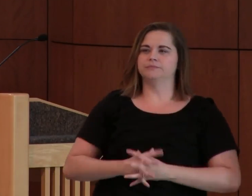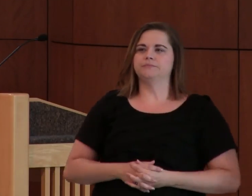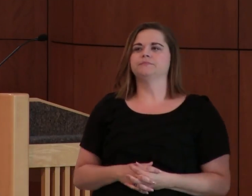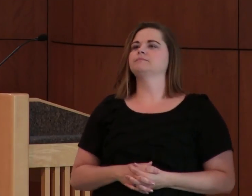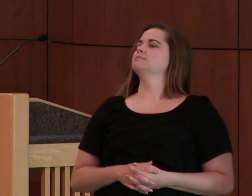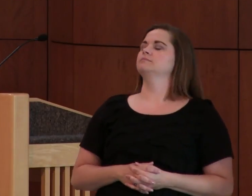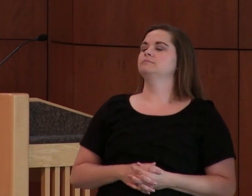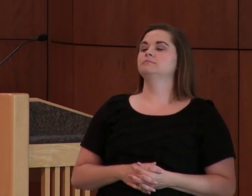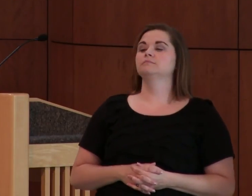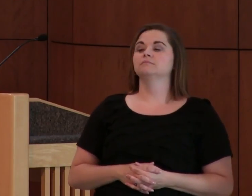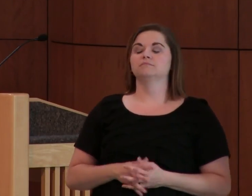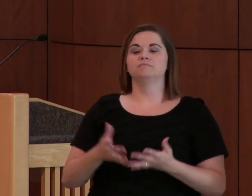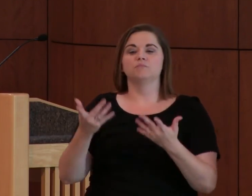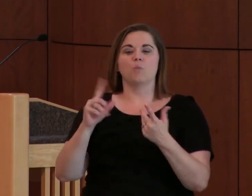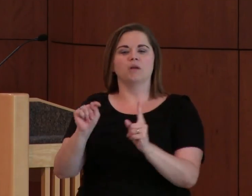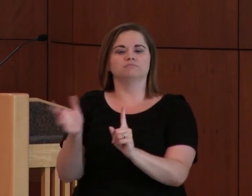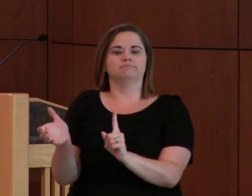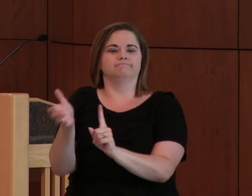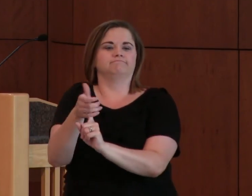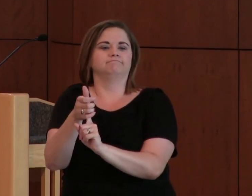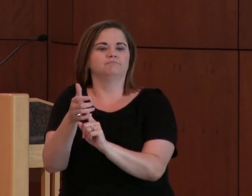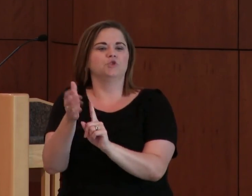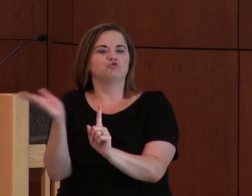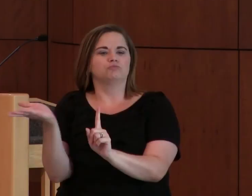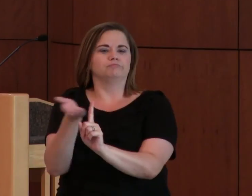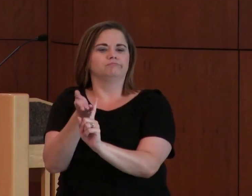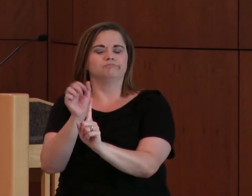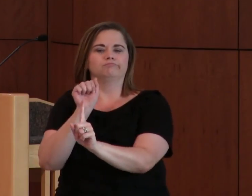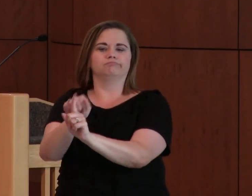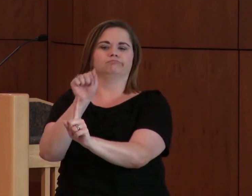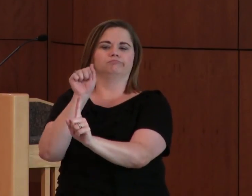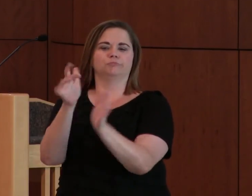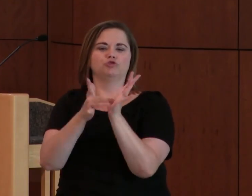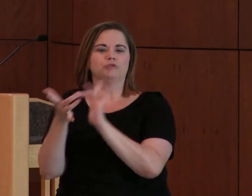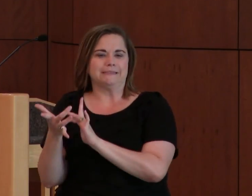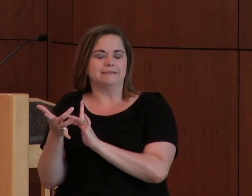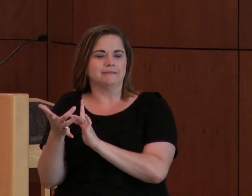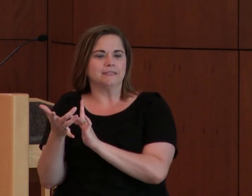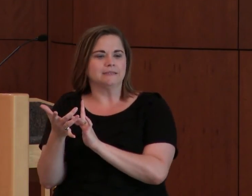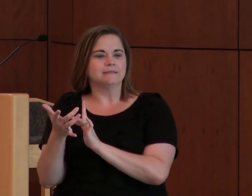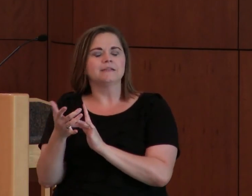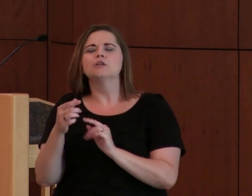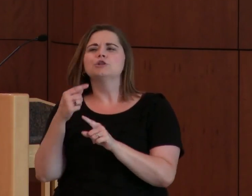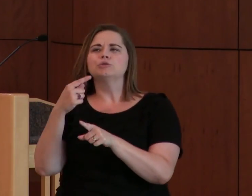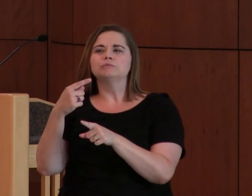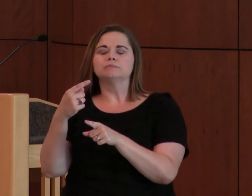They seek to trap him, to trick him, and to saying what they know he wants to say.